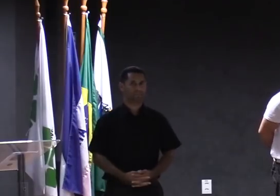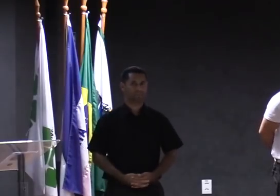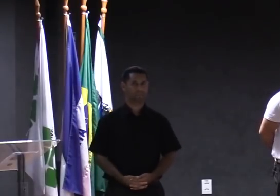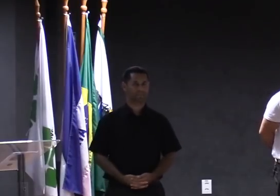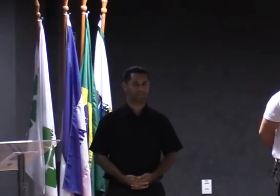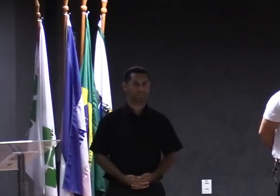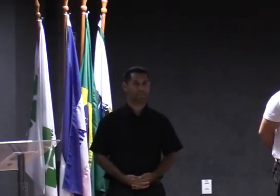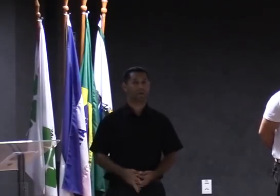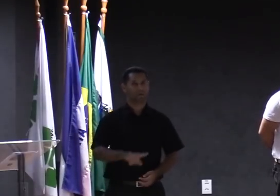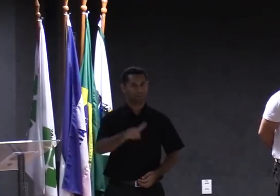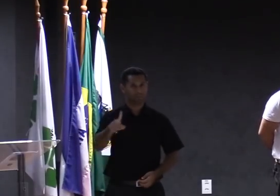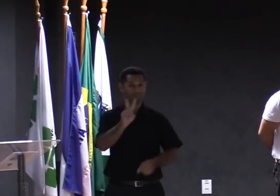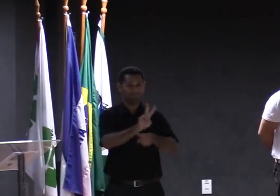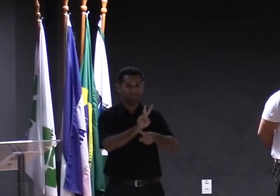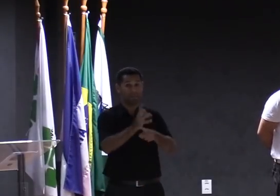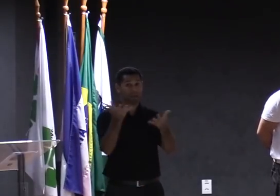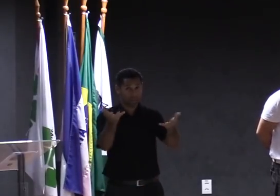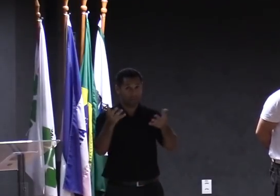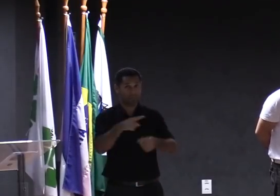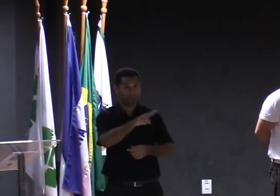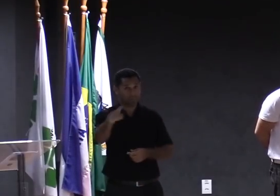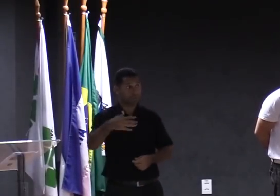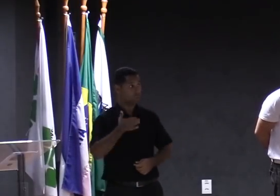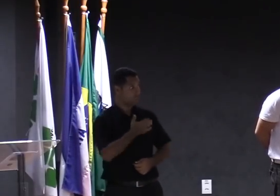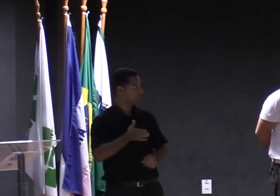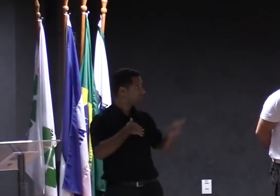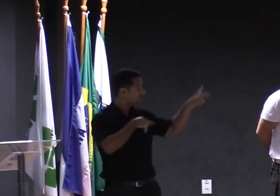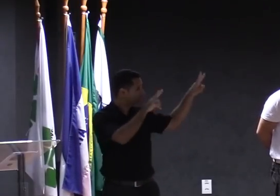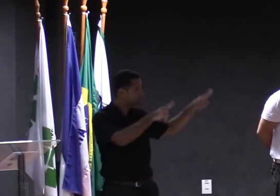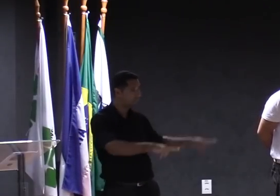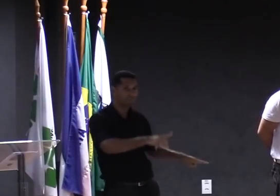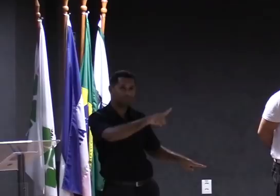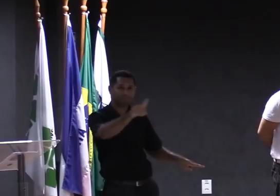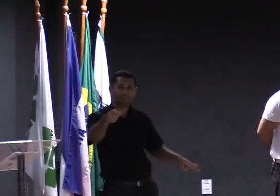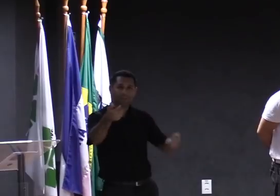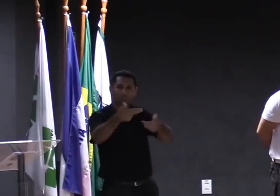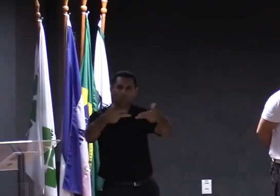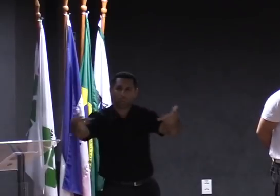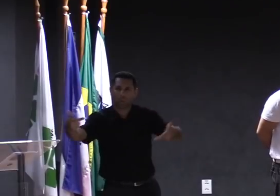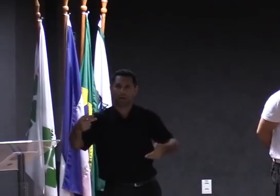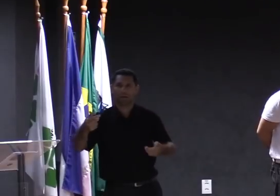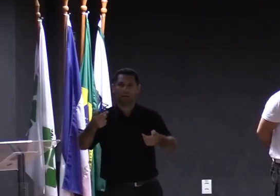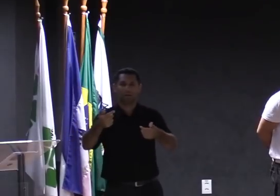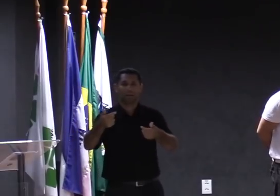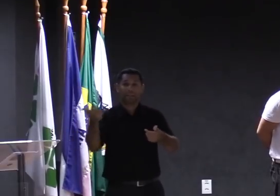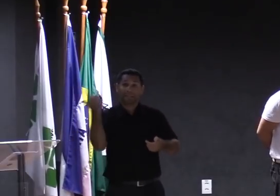teachers. Nós esperamos que vocês tenham gostado dessas apresentações e o que vocês conseguiram